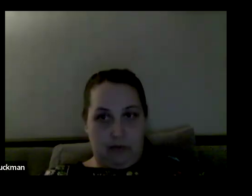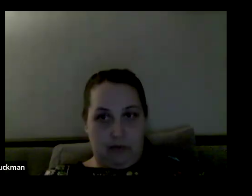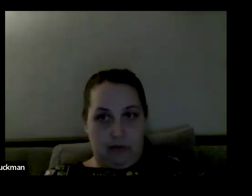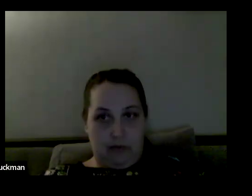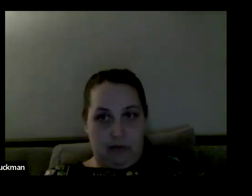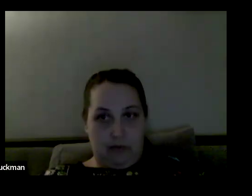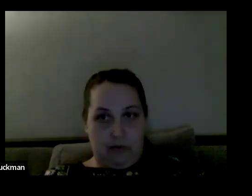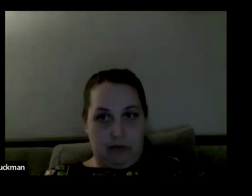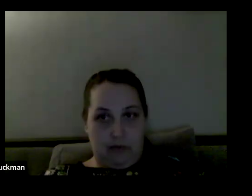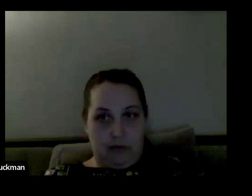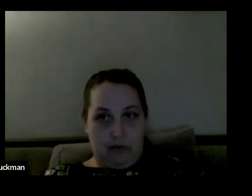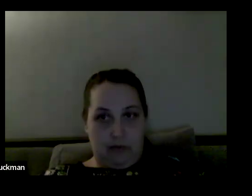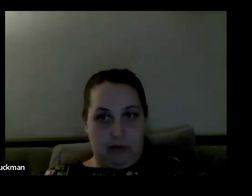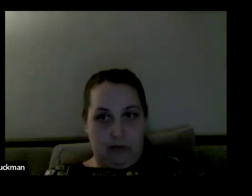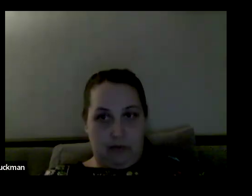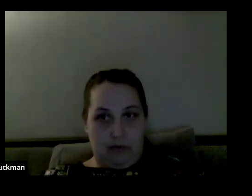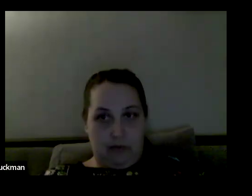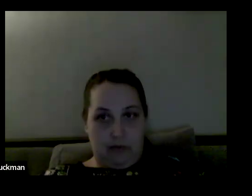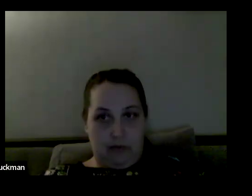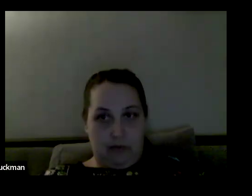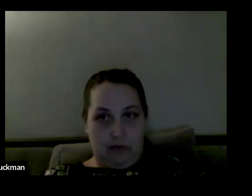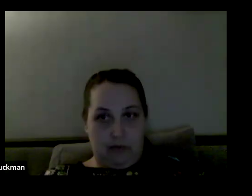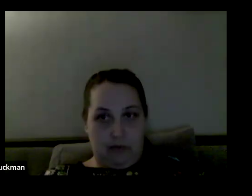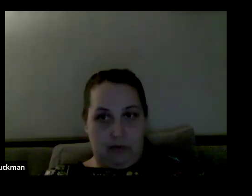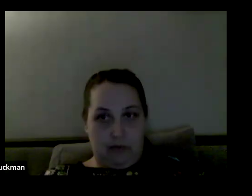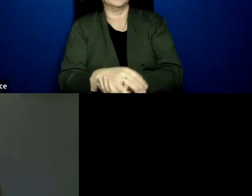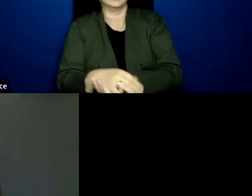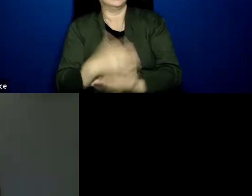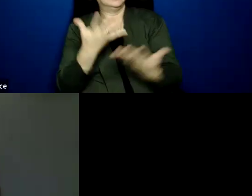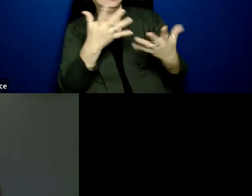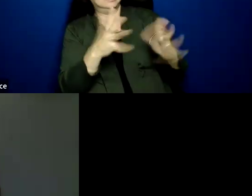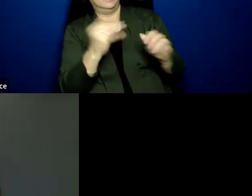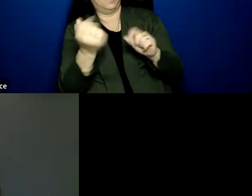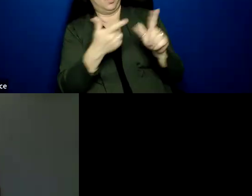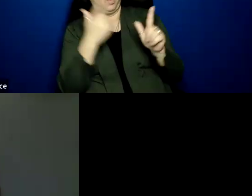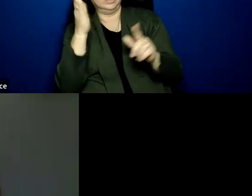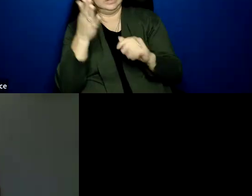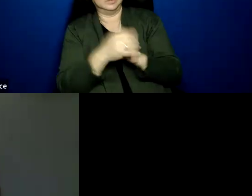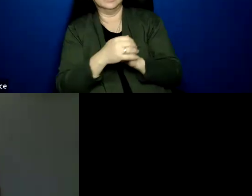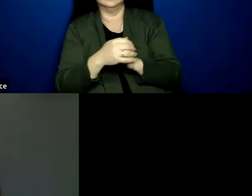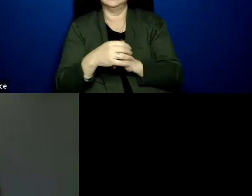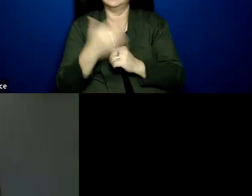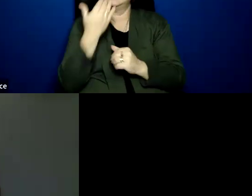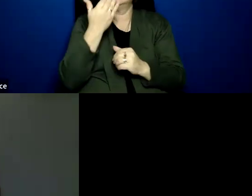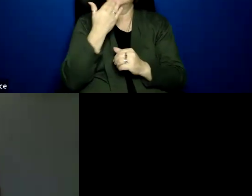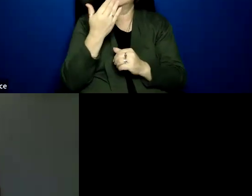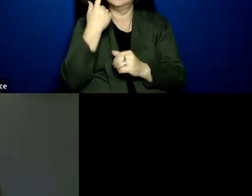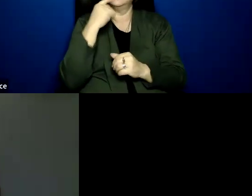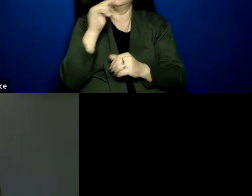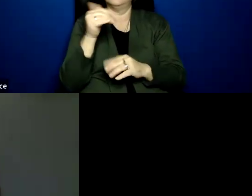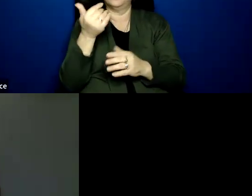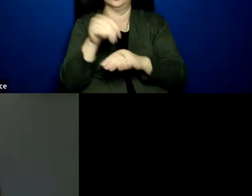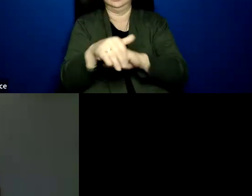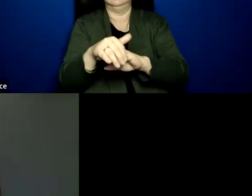that concludes public testimony for tonight. Thank you, Ms. Pavlik, and thank you for all who testified tonight. Important input for the committee